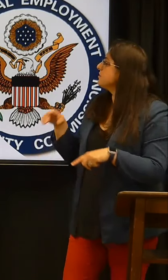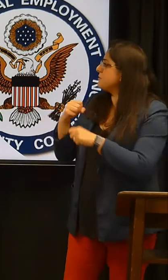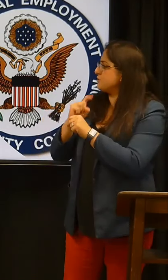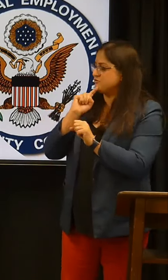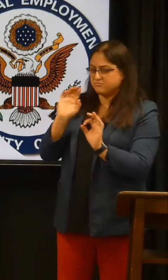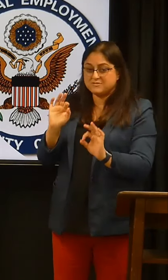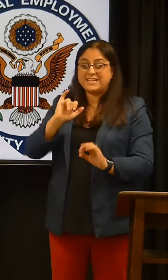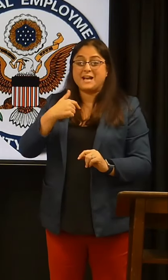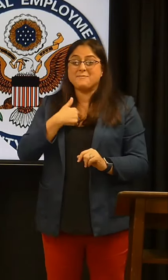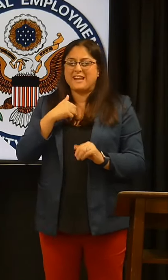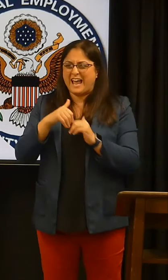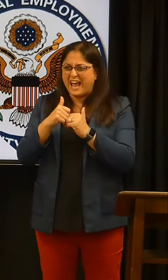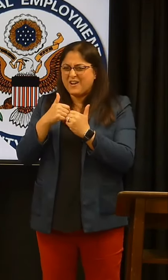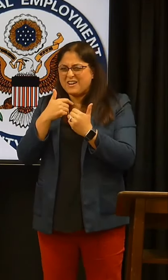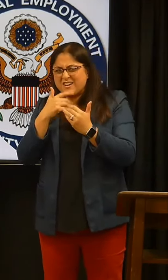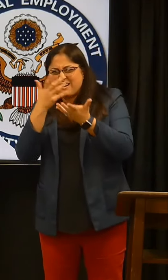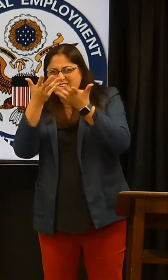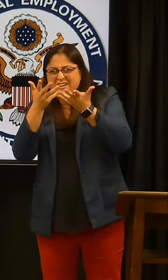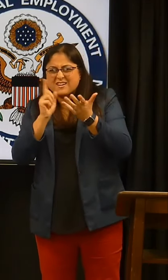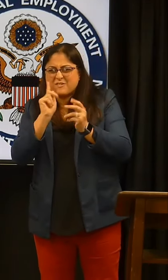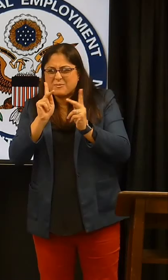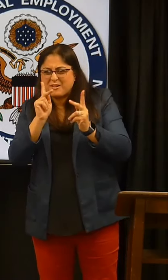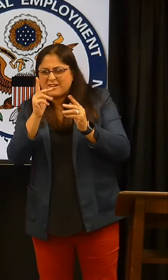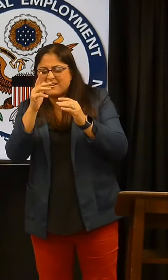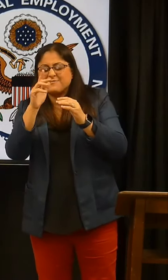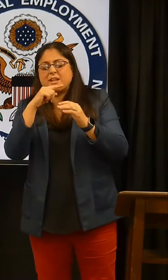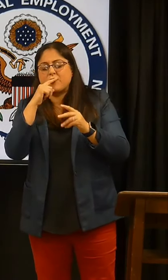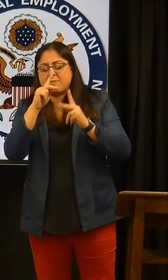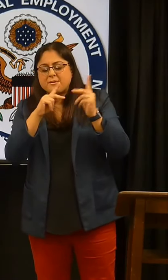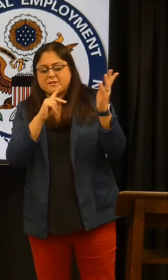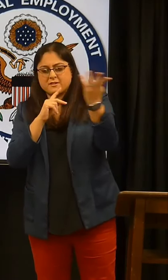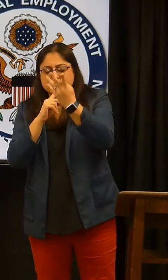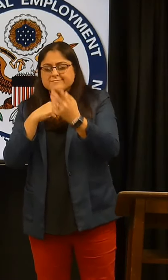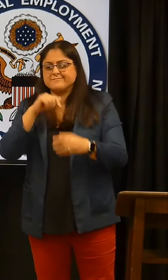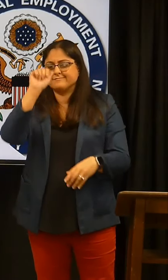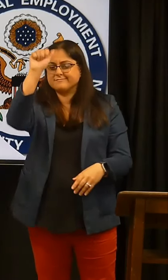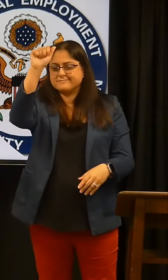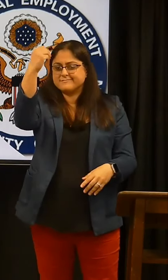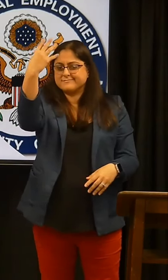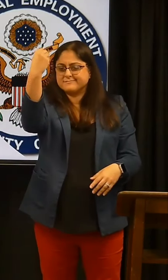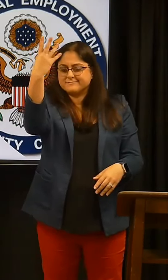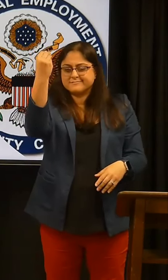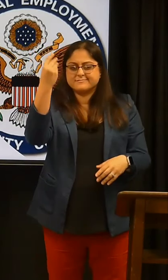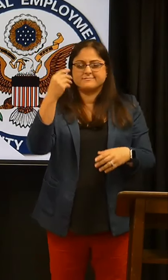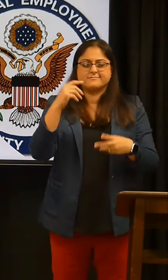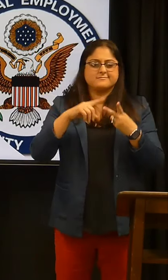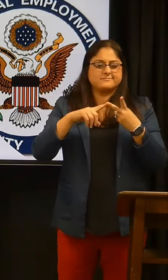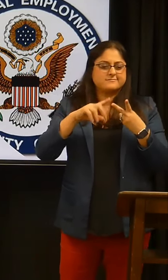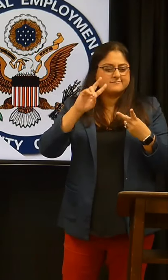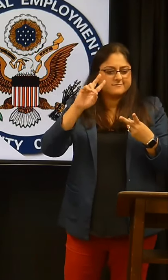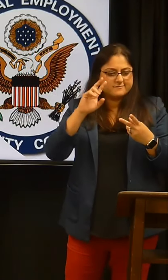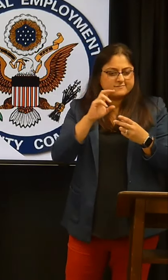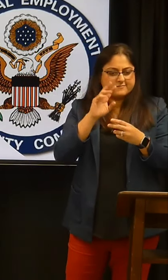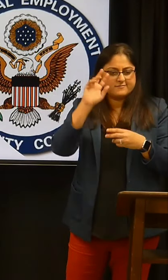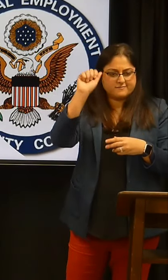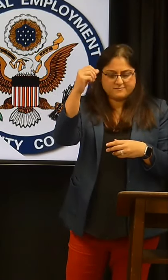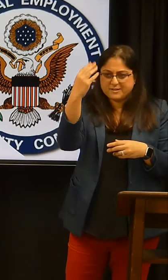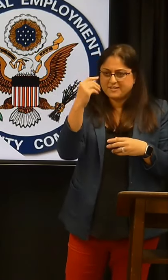have enough space and you're able to go around your office. A deaf person might